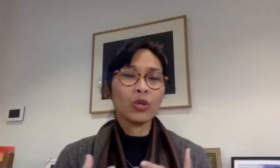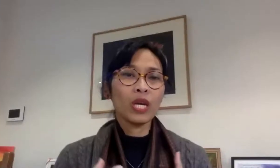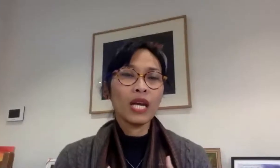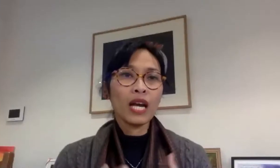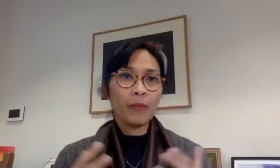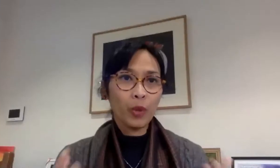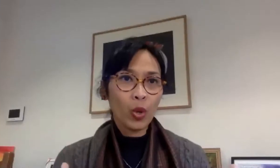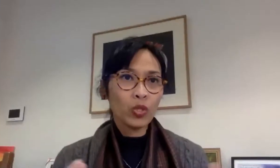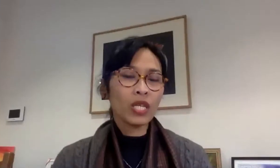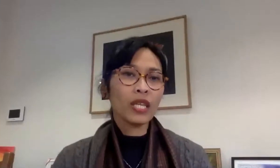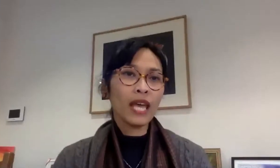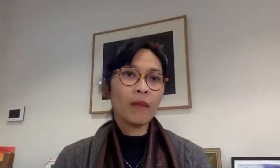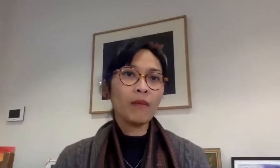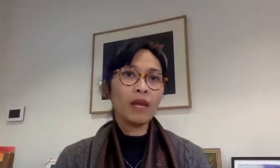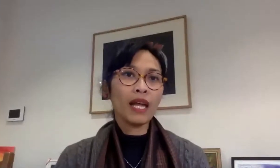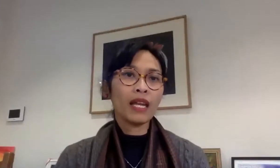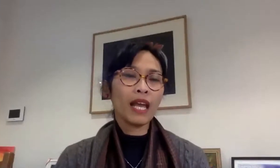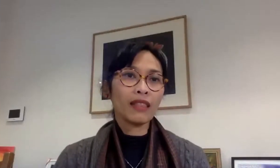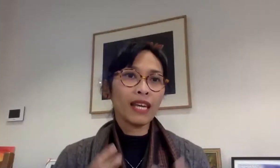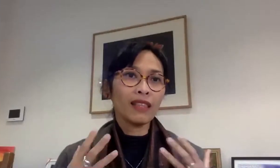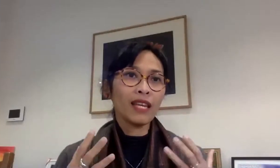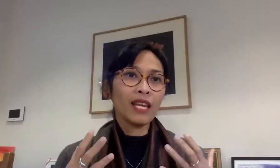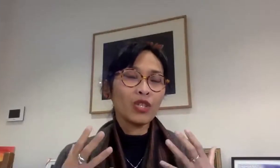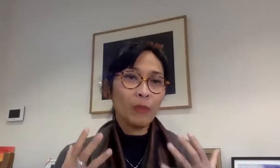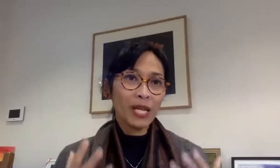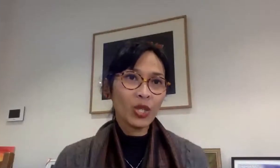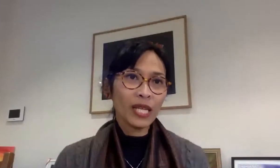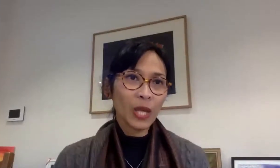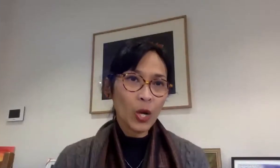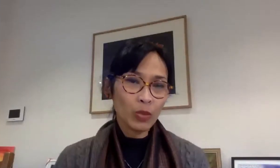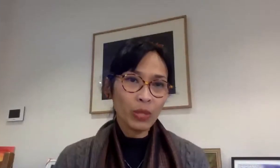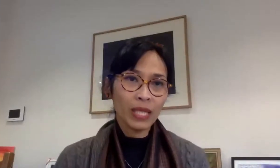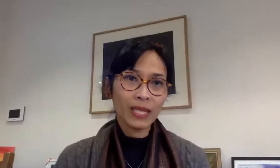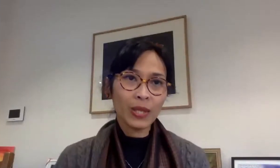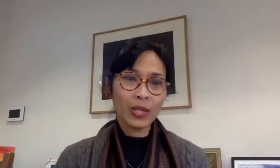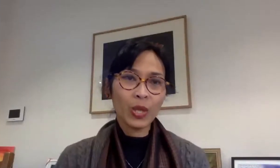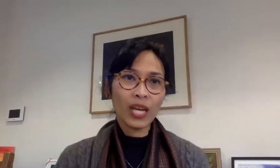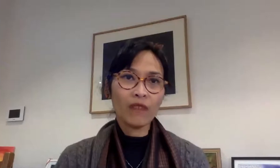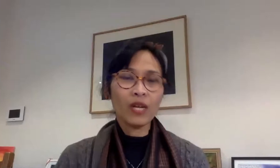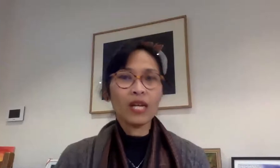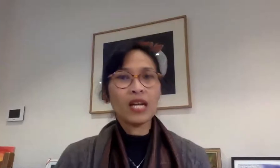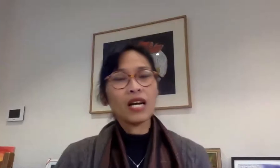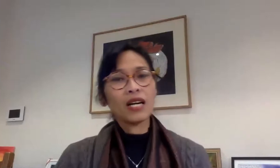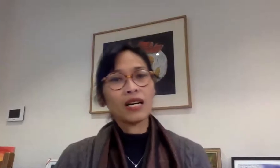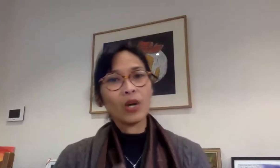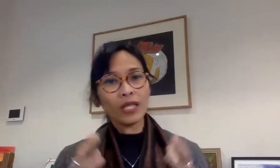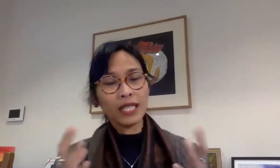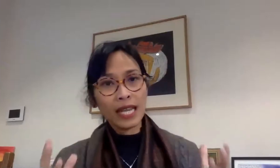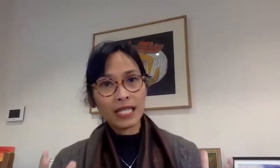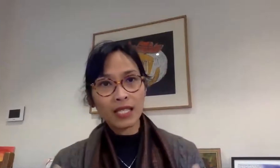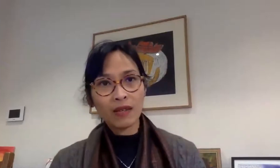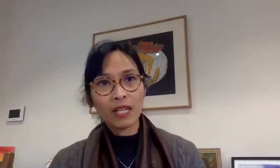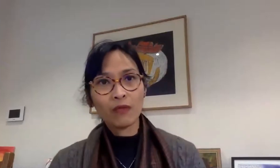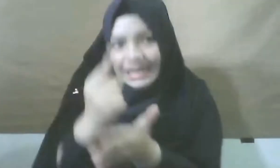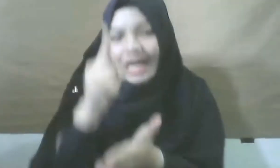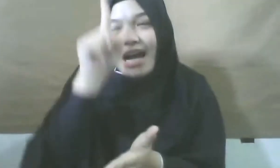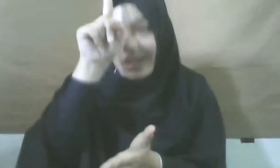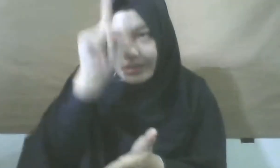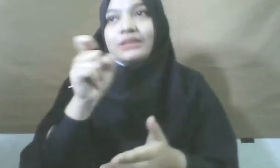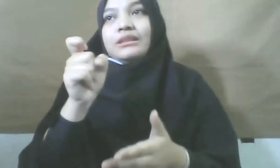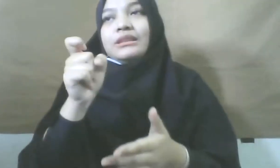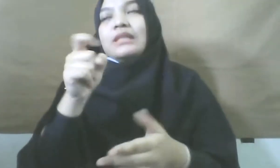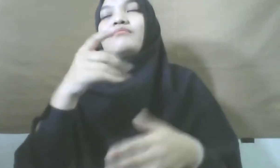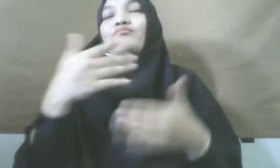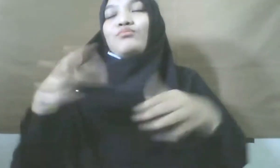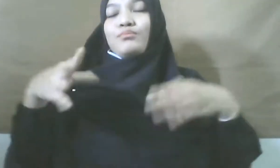to approach them, and that to make sure that hospitals also have all the necessary